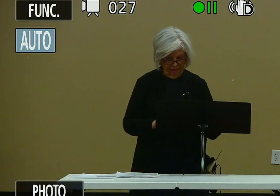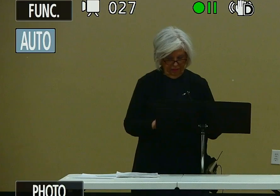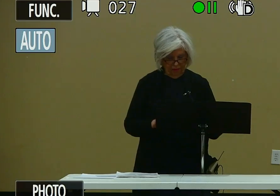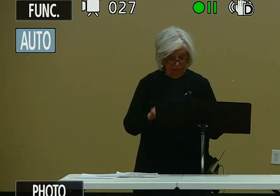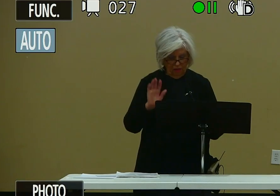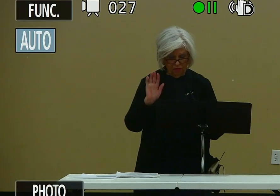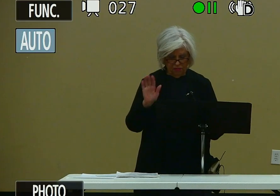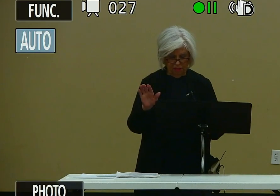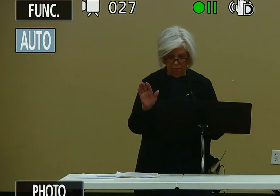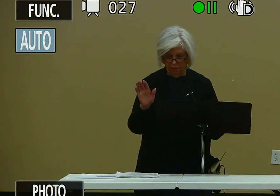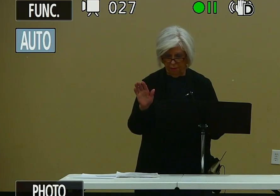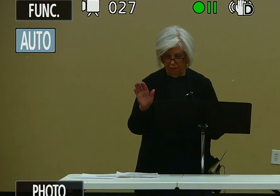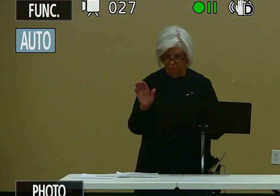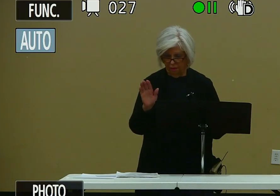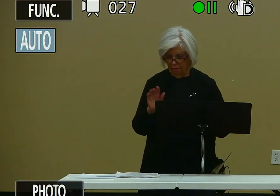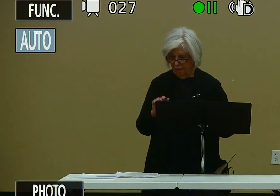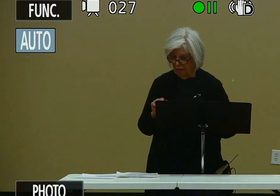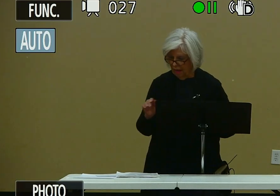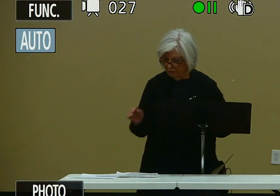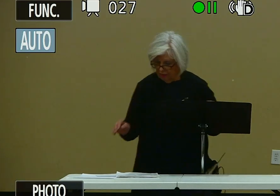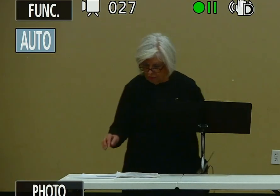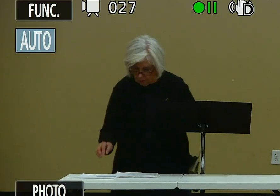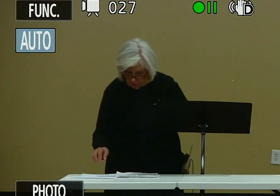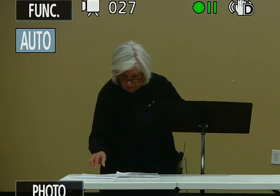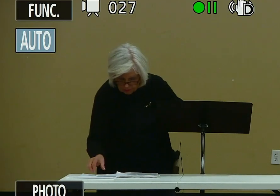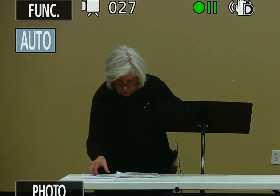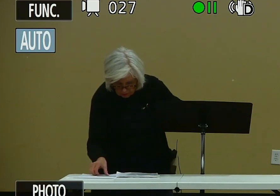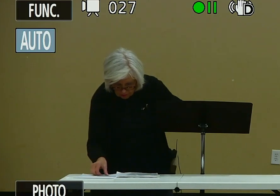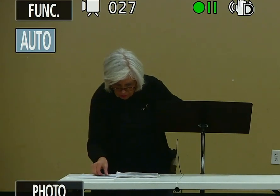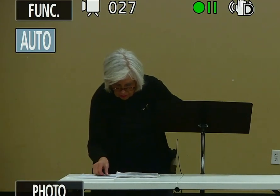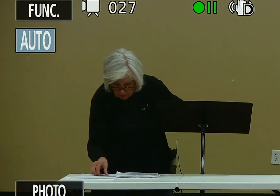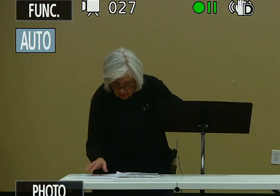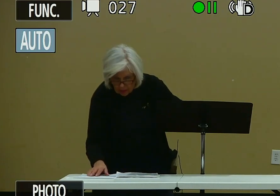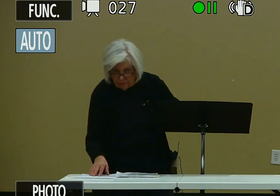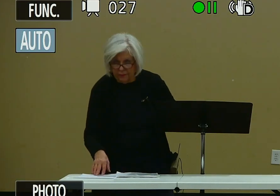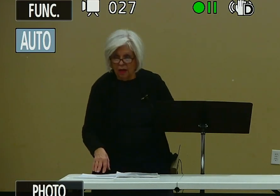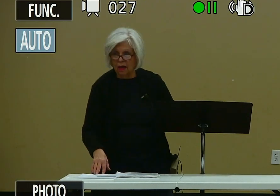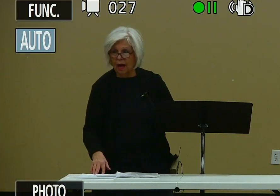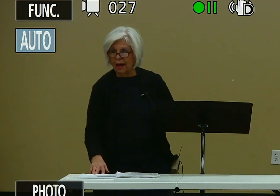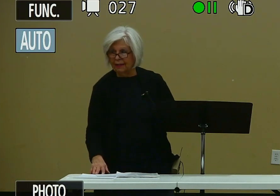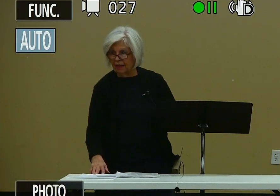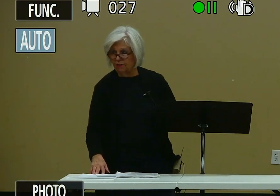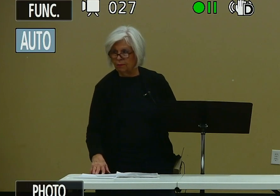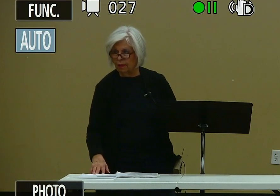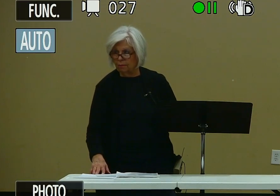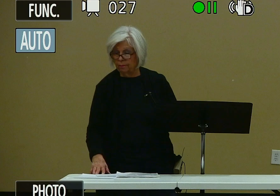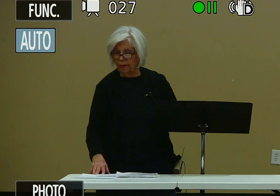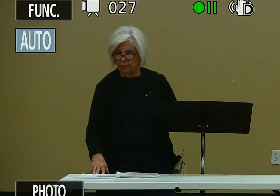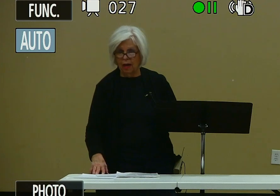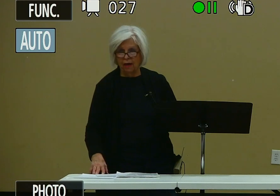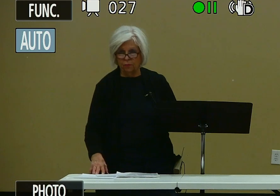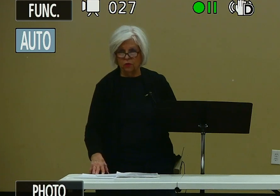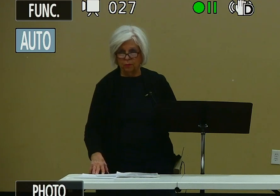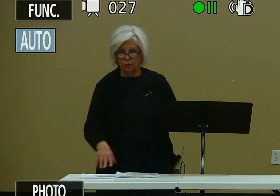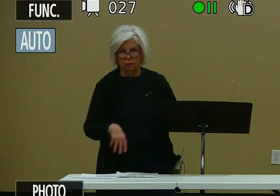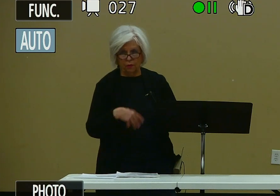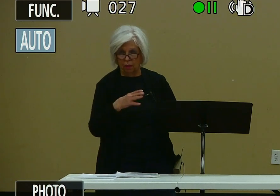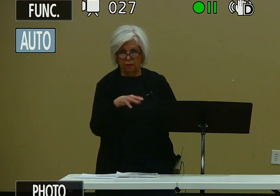Okay, y'all sing it with me. I've got the words here. I gave I have a music book with all of